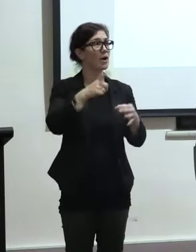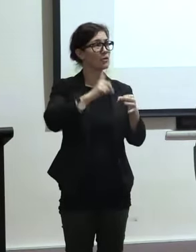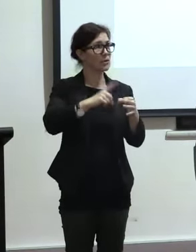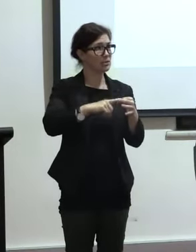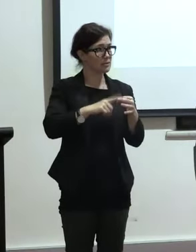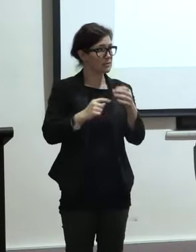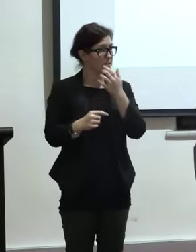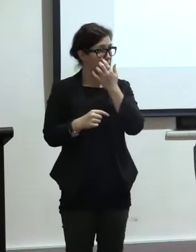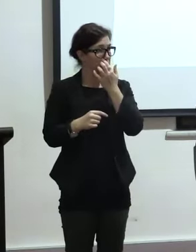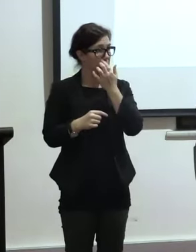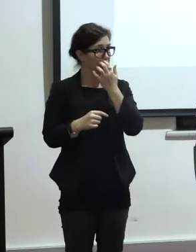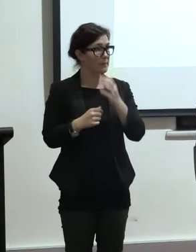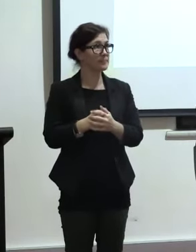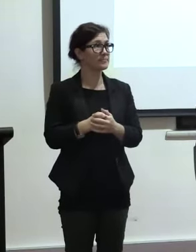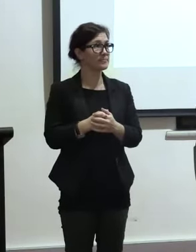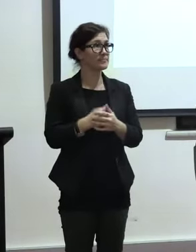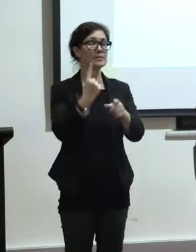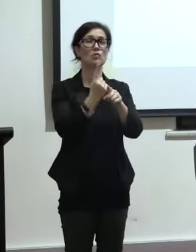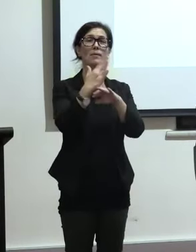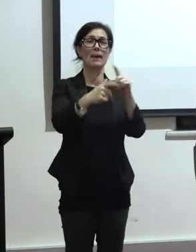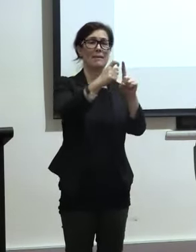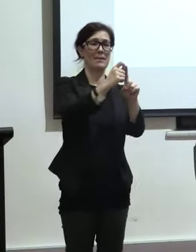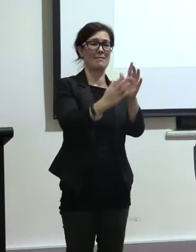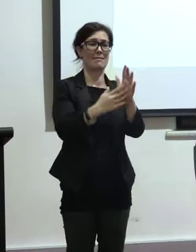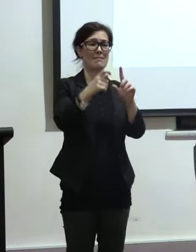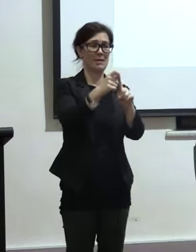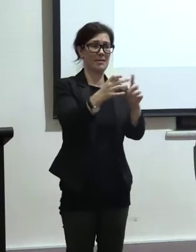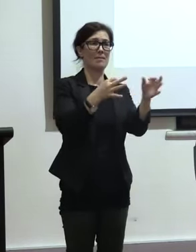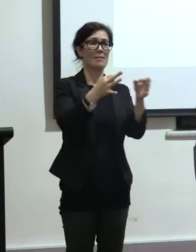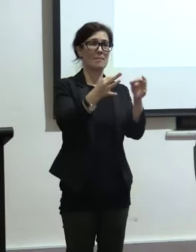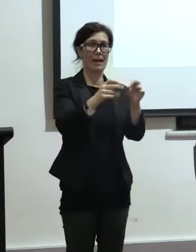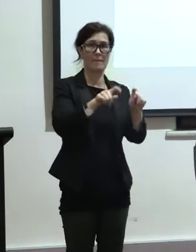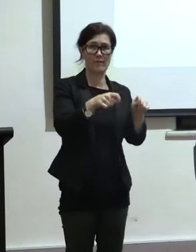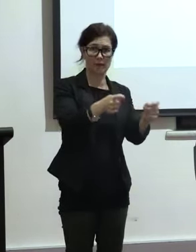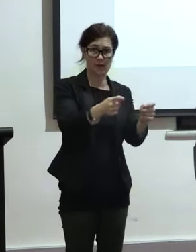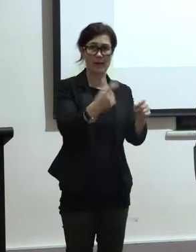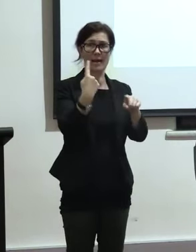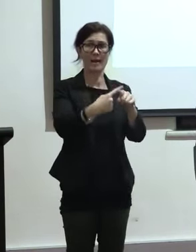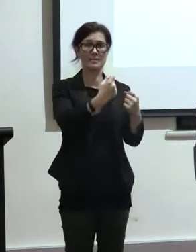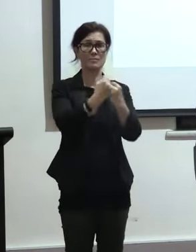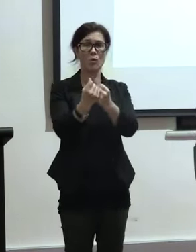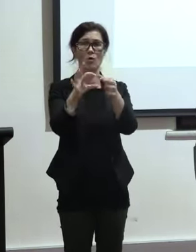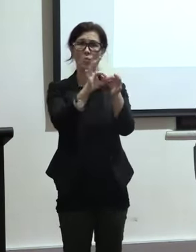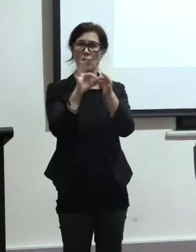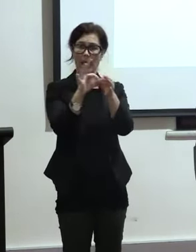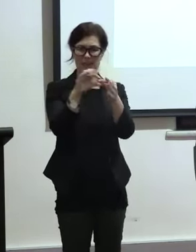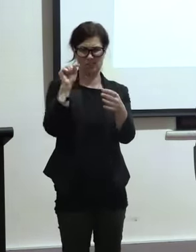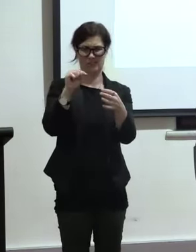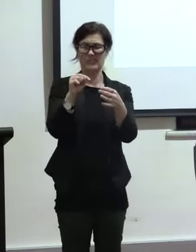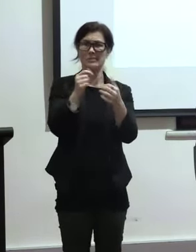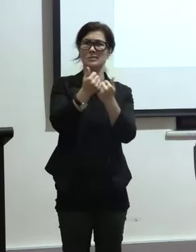the management plan provider and support coordination. So if you can